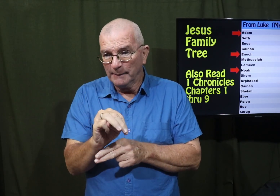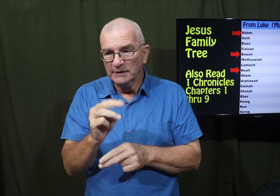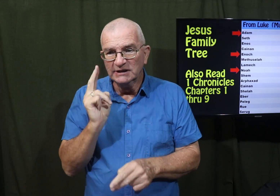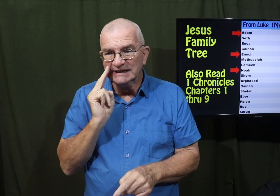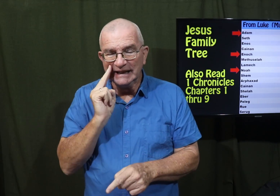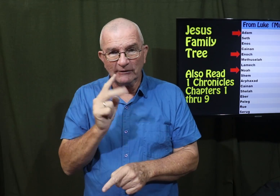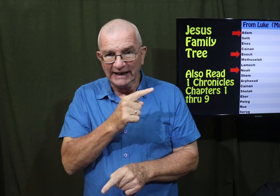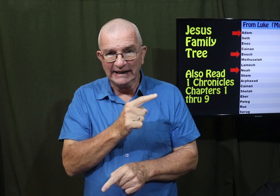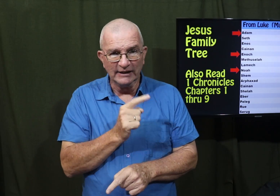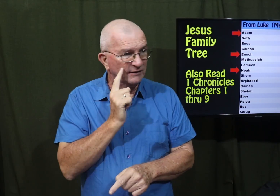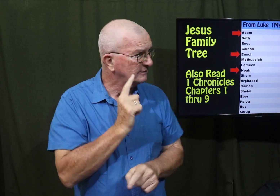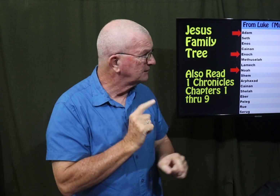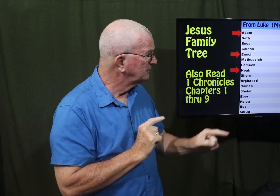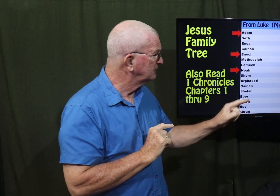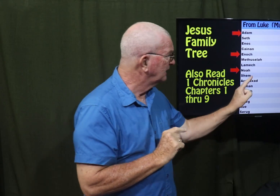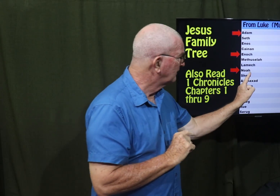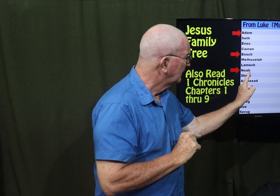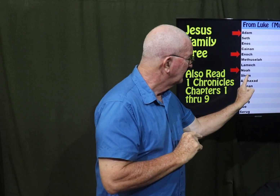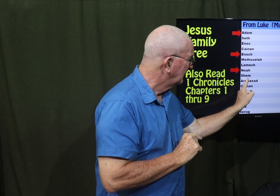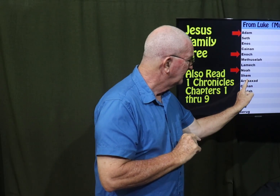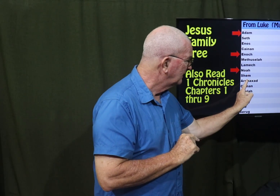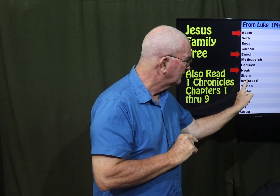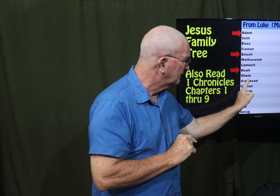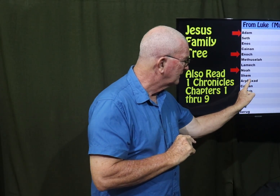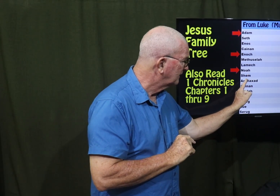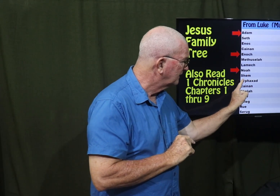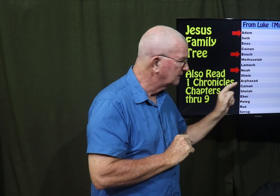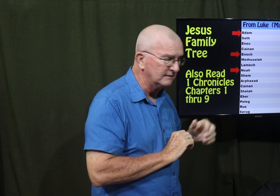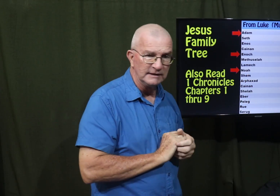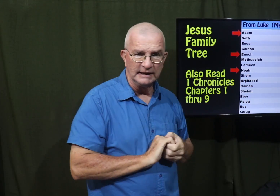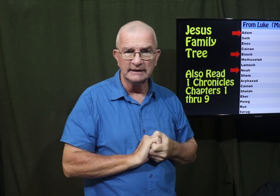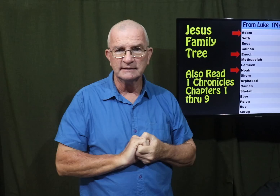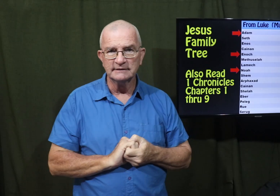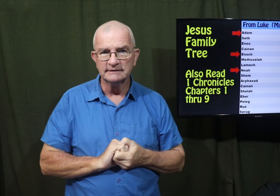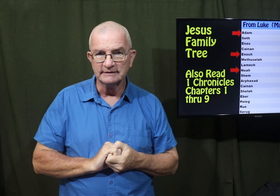You'll see his name right there. The first son, Shem, in the list.